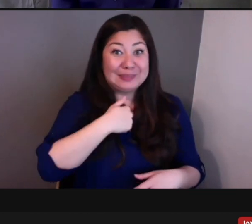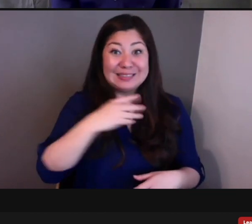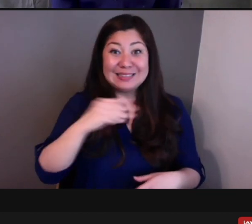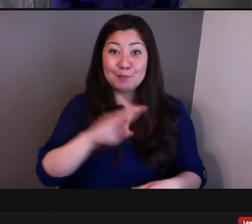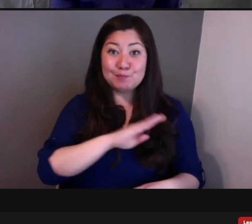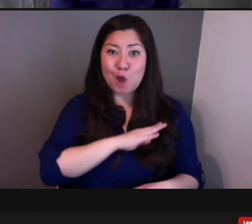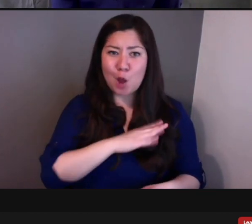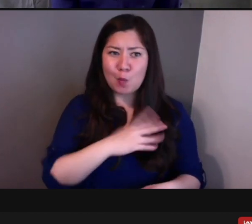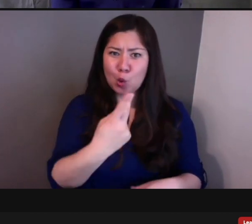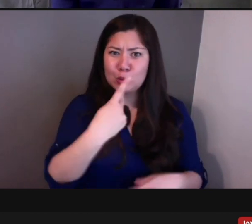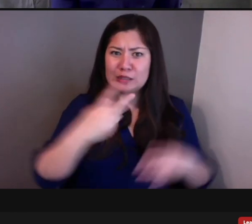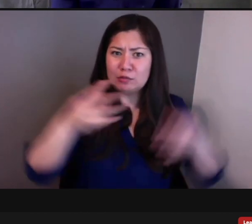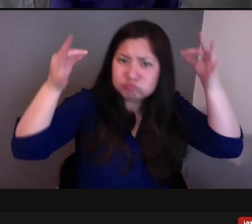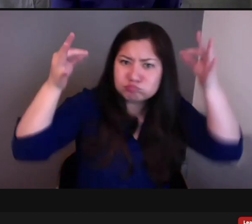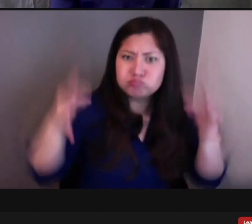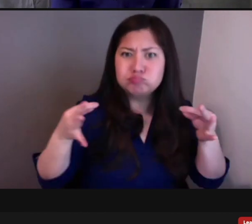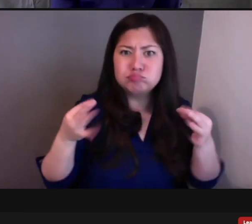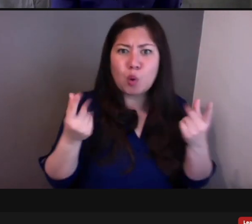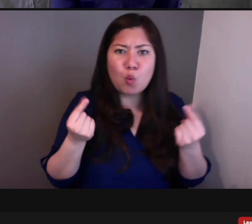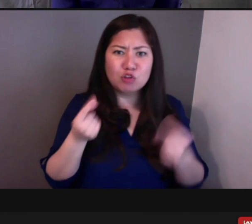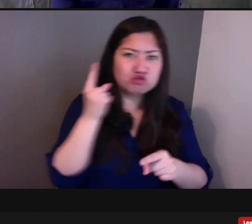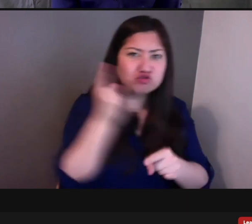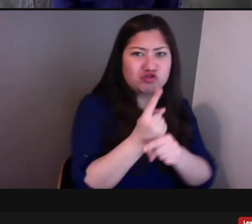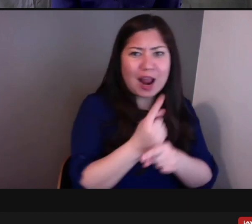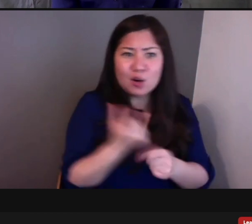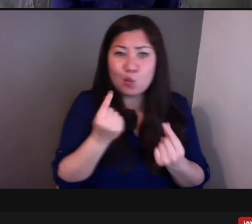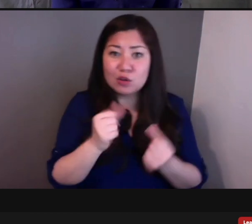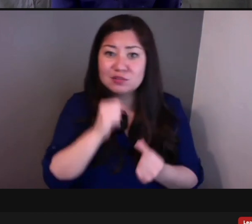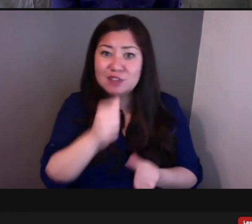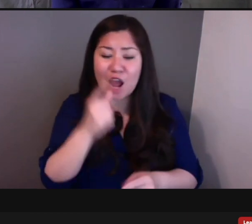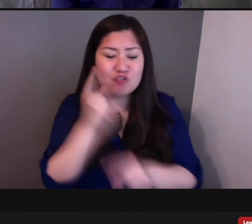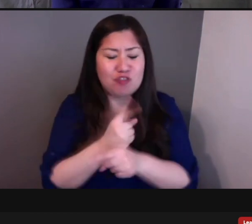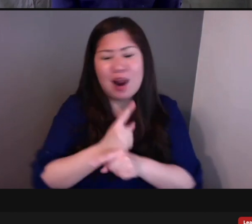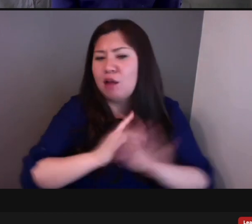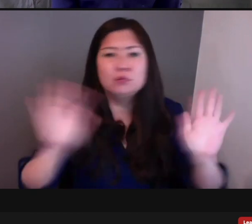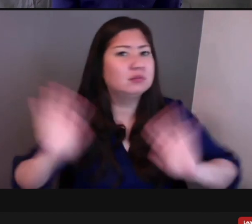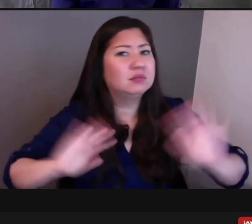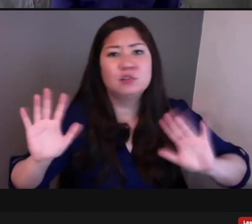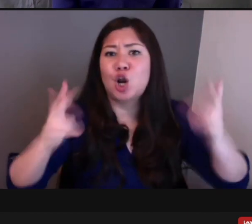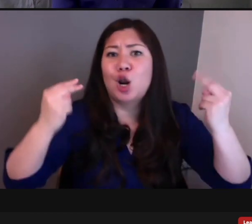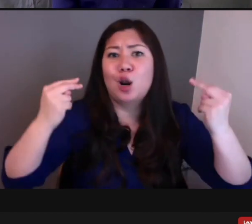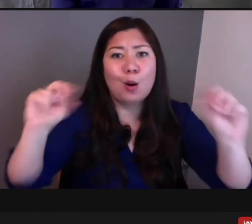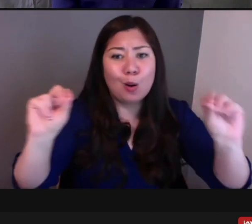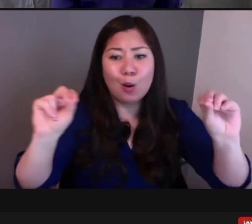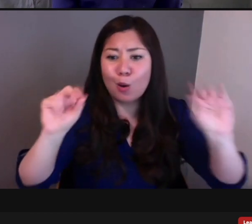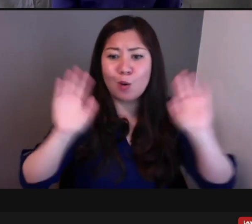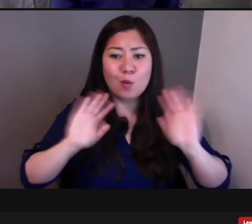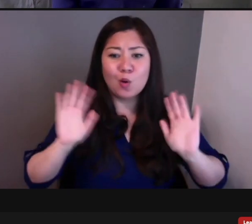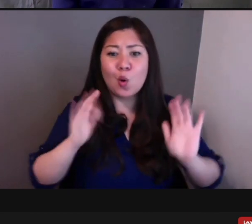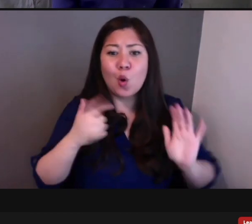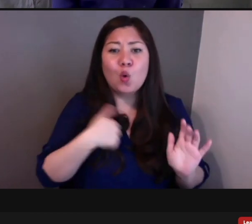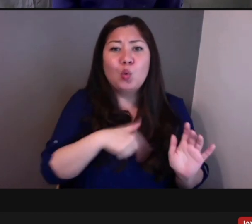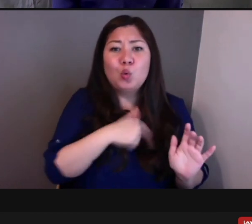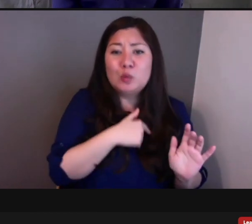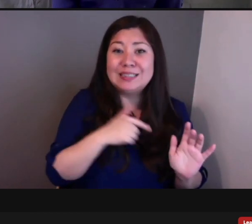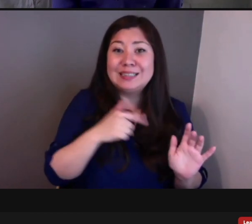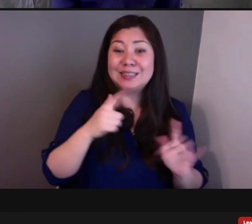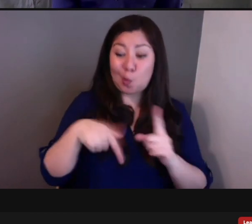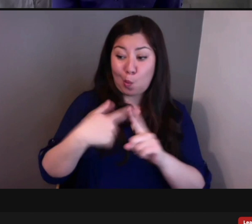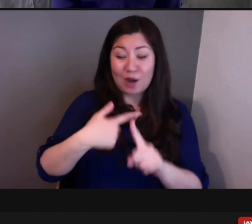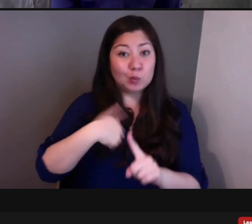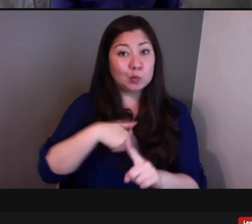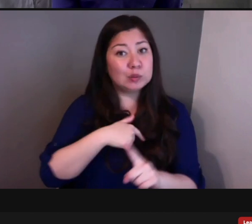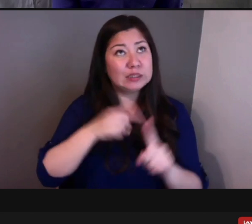think of how to express this information and this concept into ASL. So that has come up.